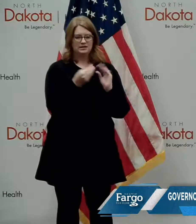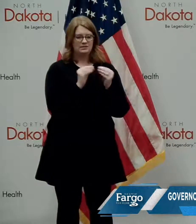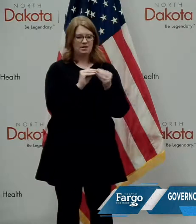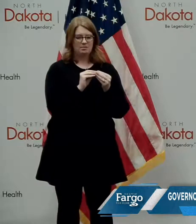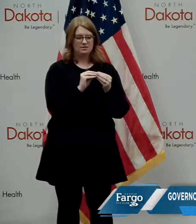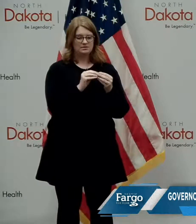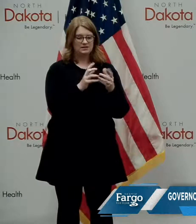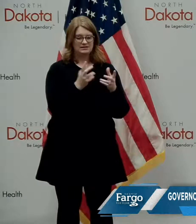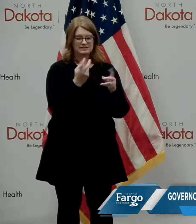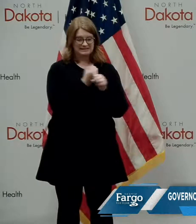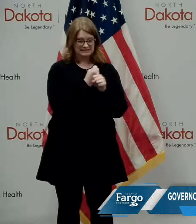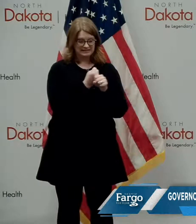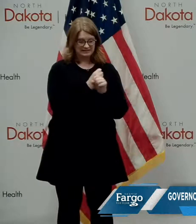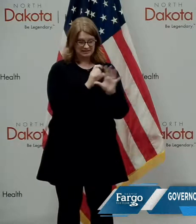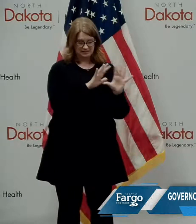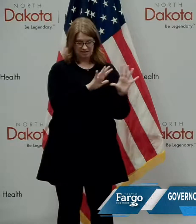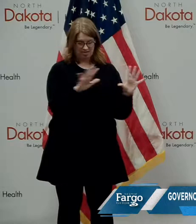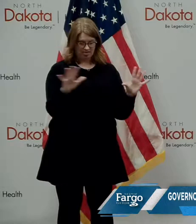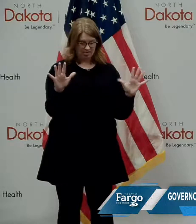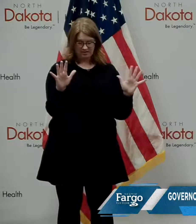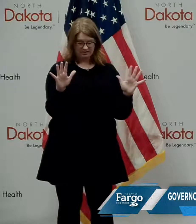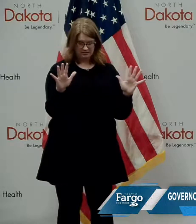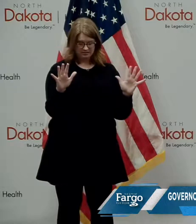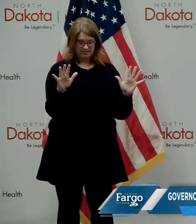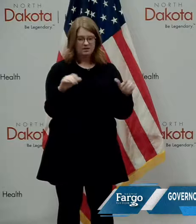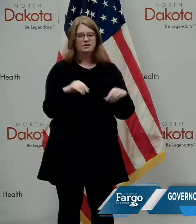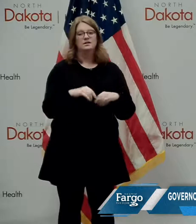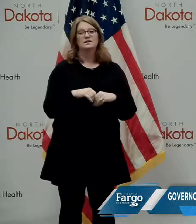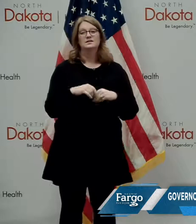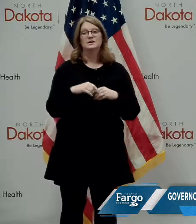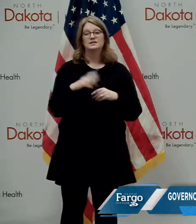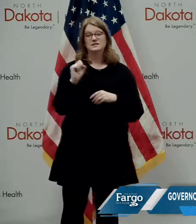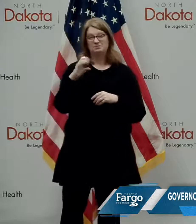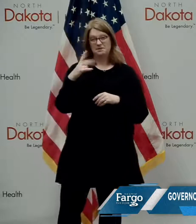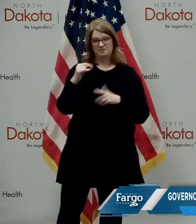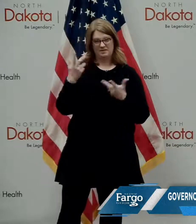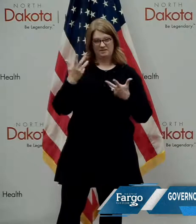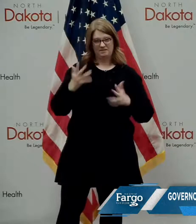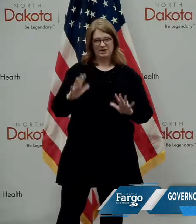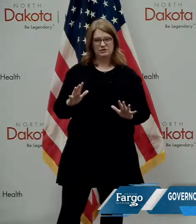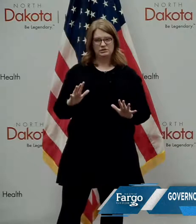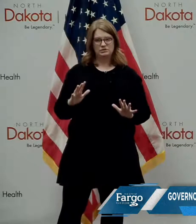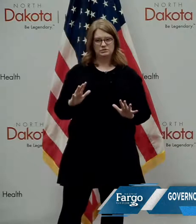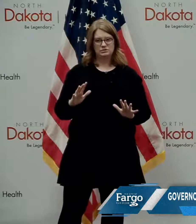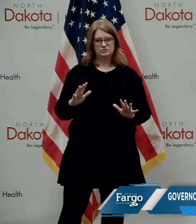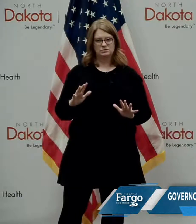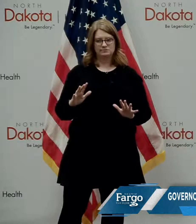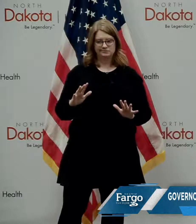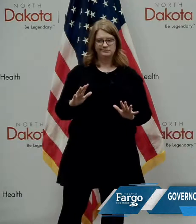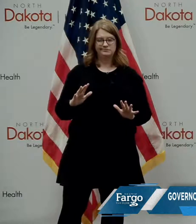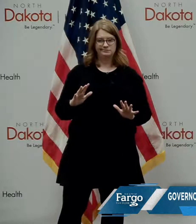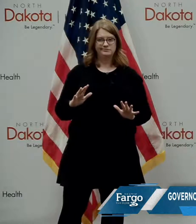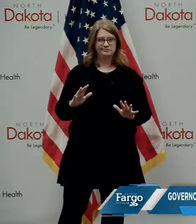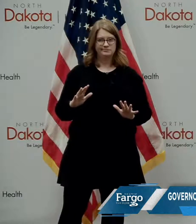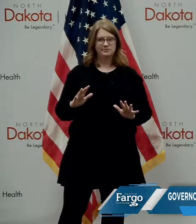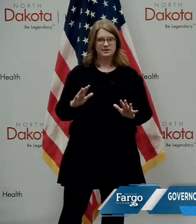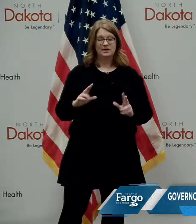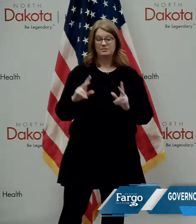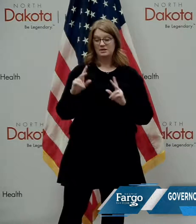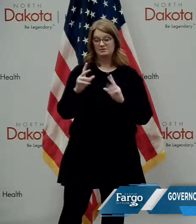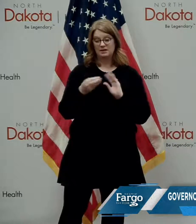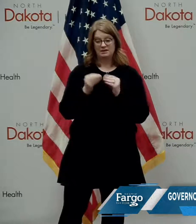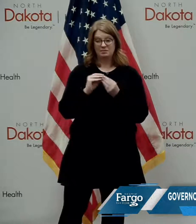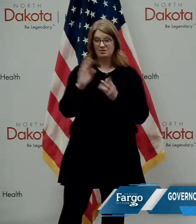statistics. But I want to start by sharing that as we concluded September, far and away from people passing